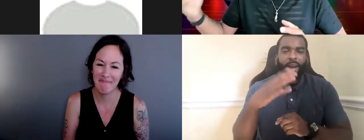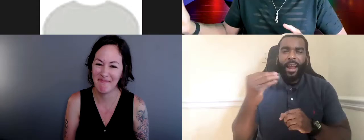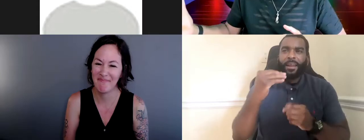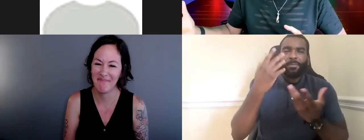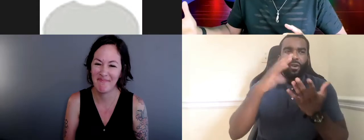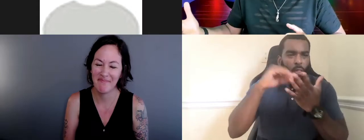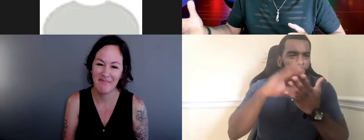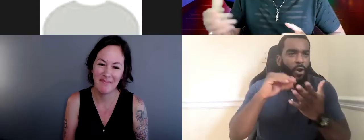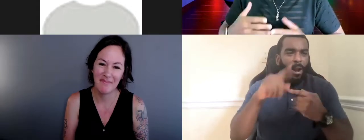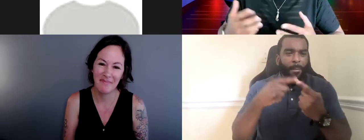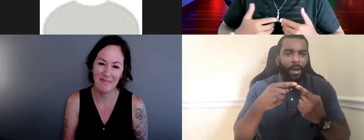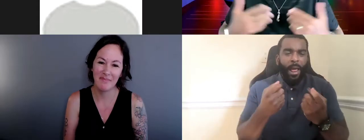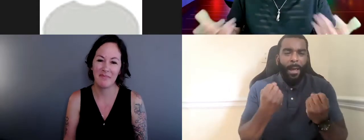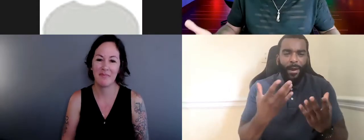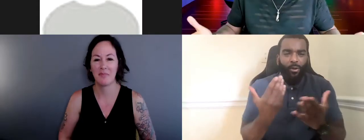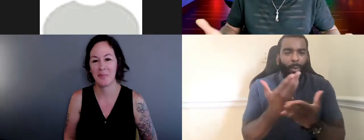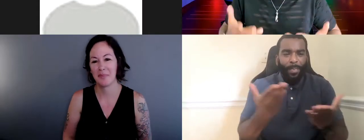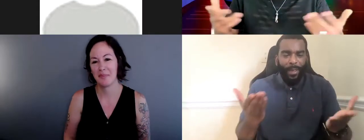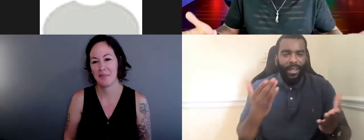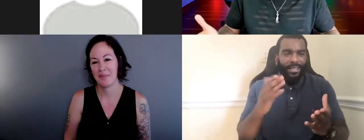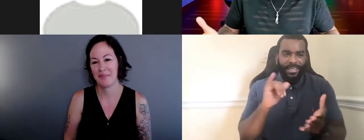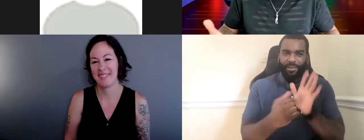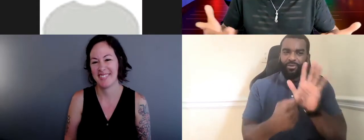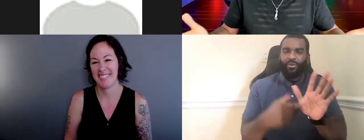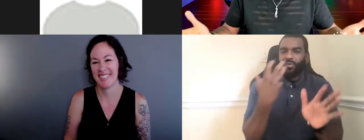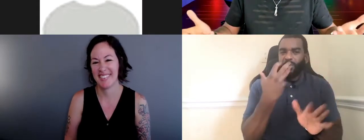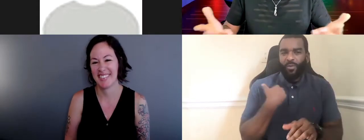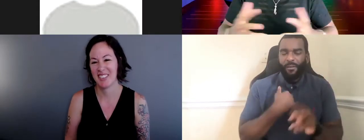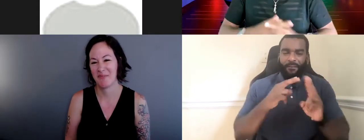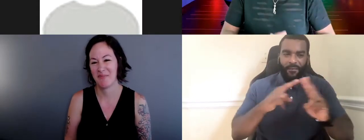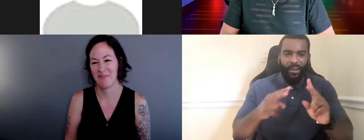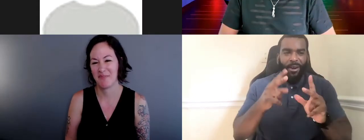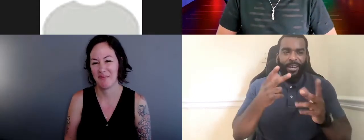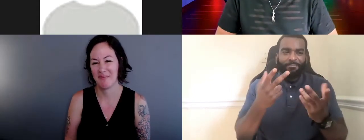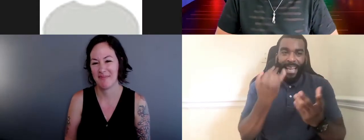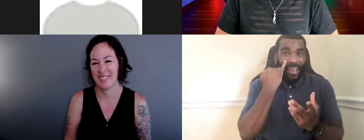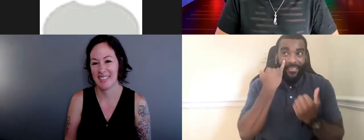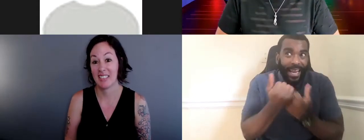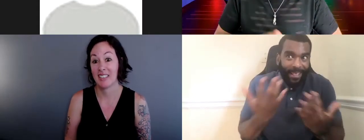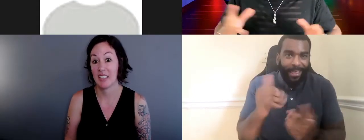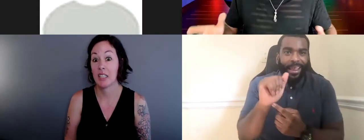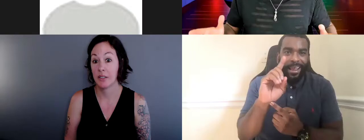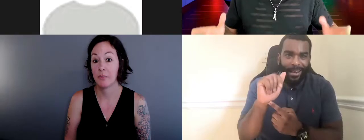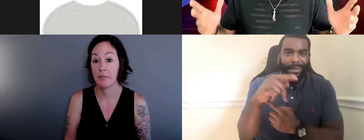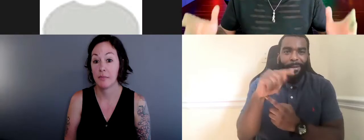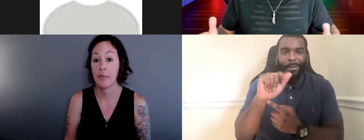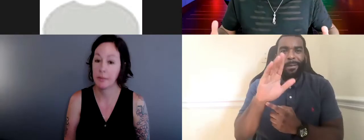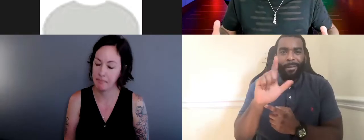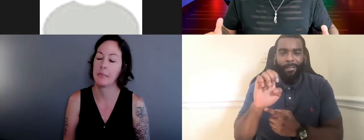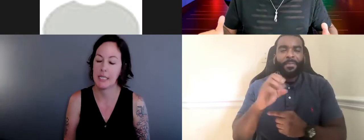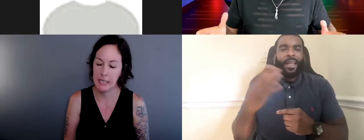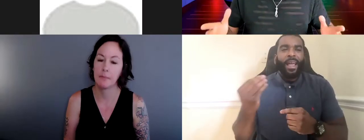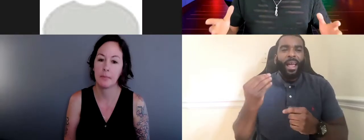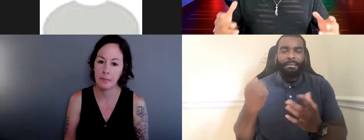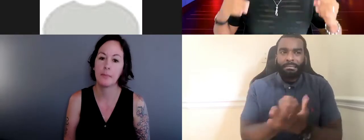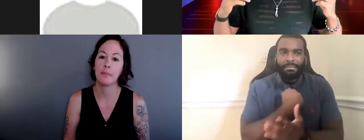things, it has really just adapted. We are, if anything, adaptable. And so unfortunately, we're running short